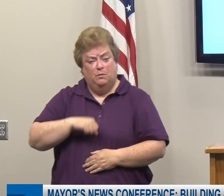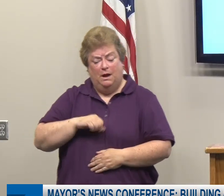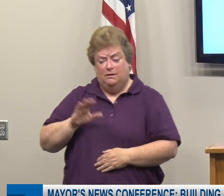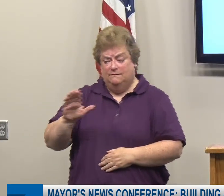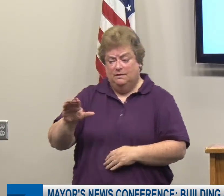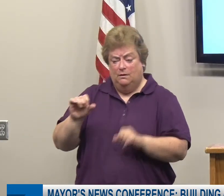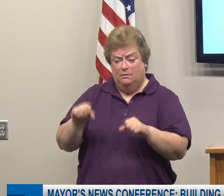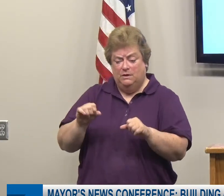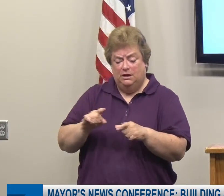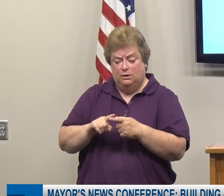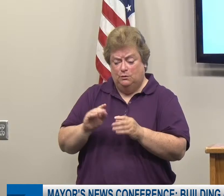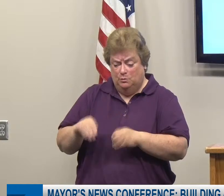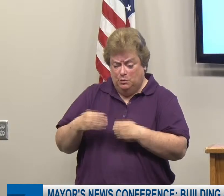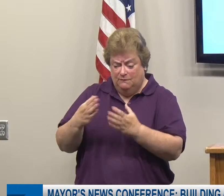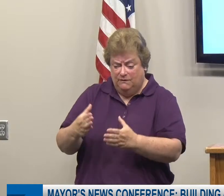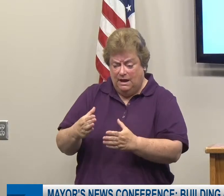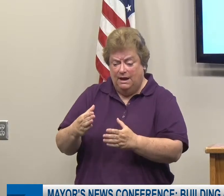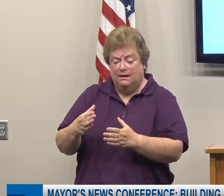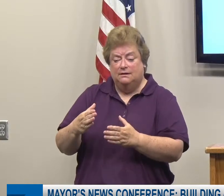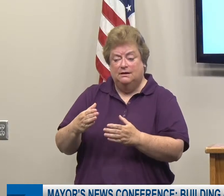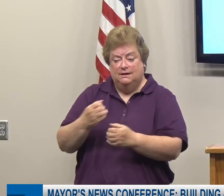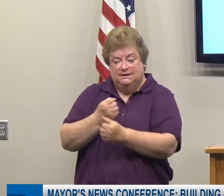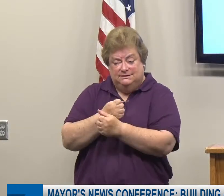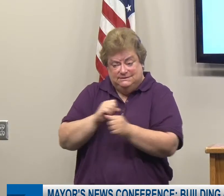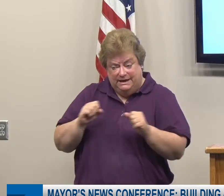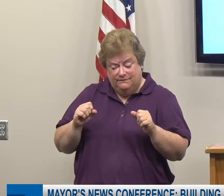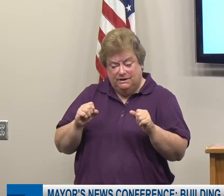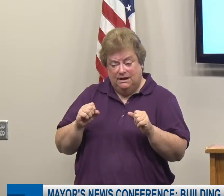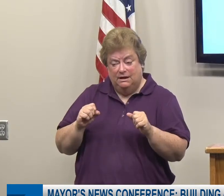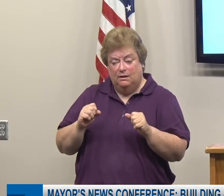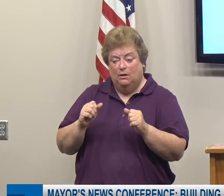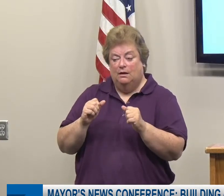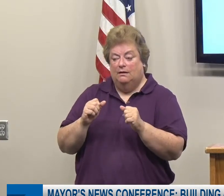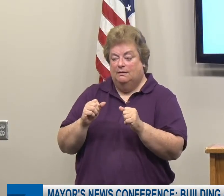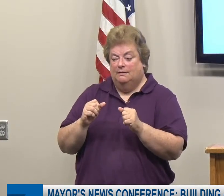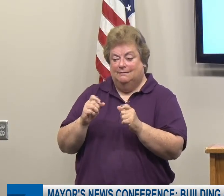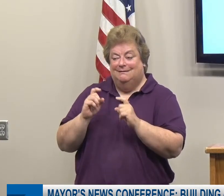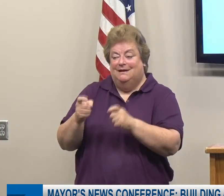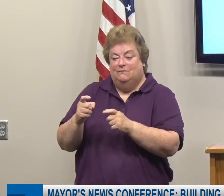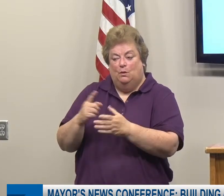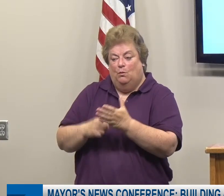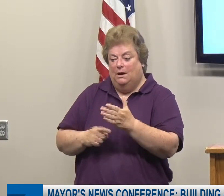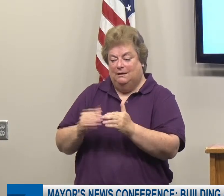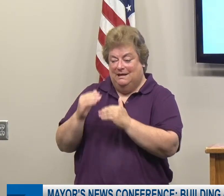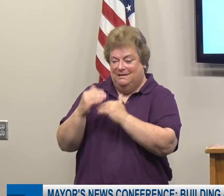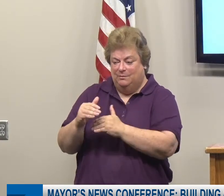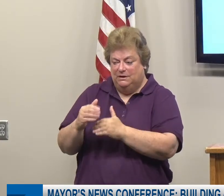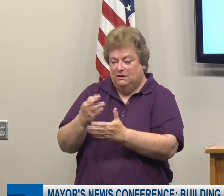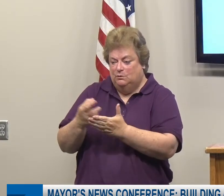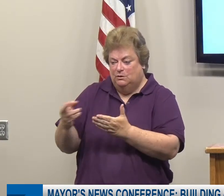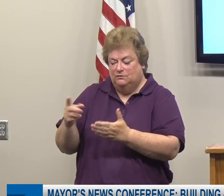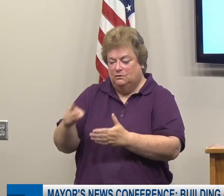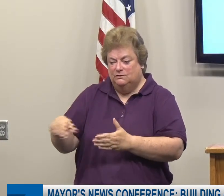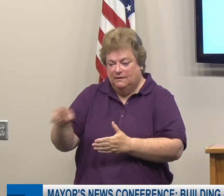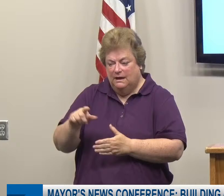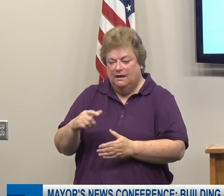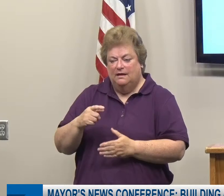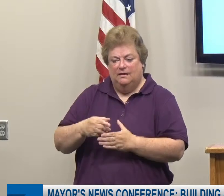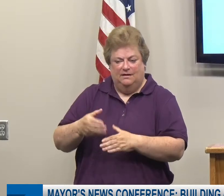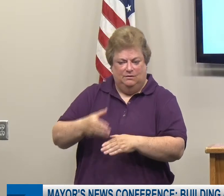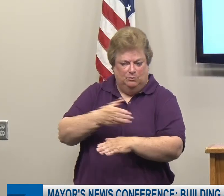to provide public safety given the limited resources that they have at their disposal. And they've made improvements in